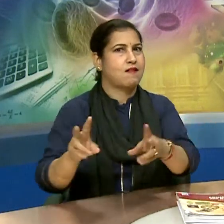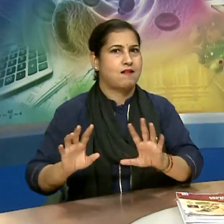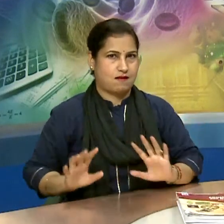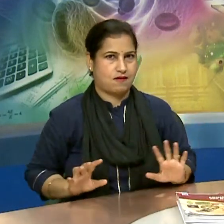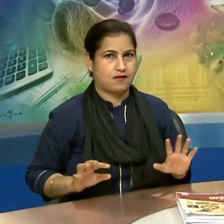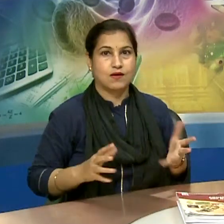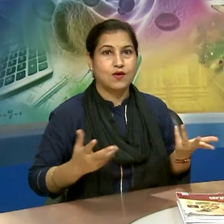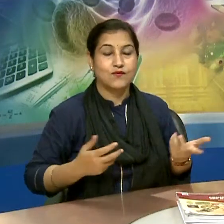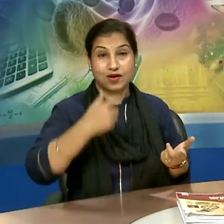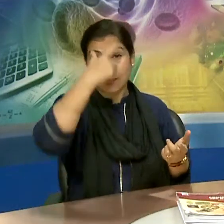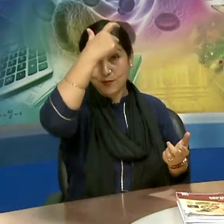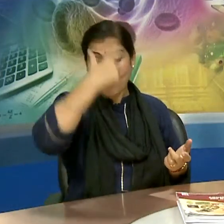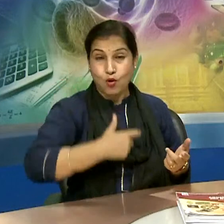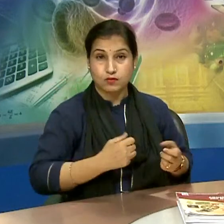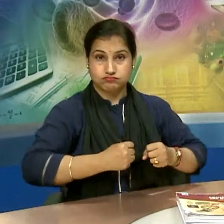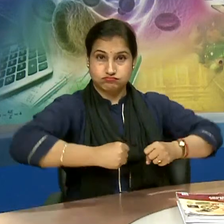size of the body parts